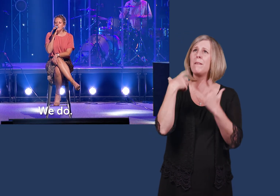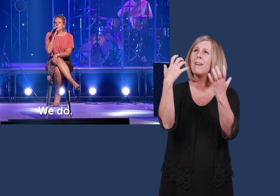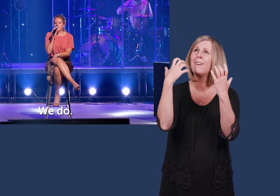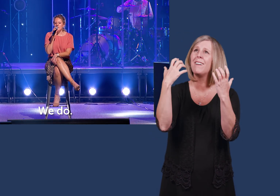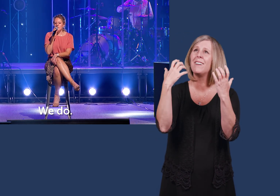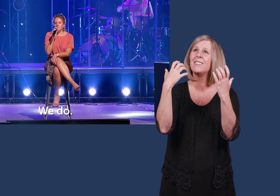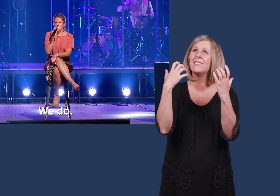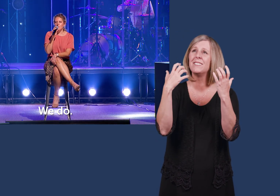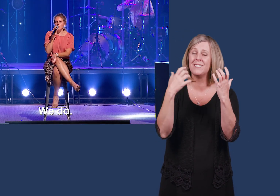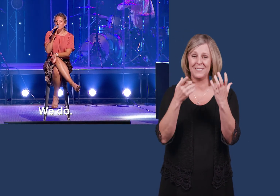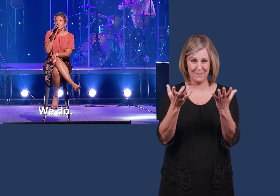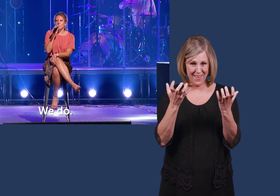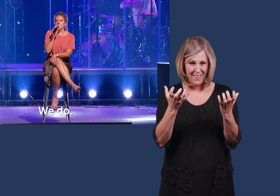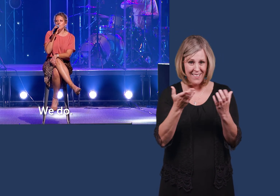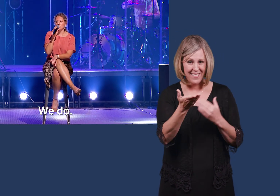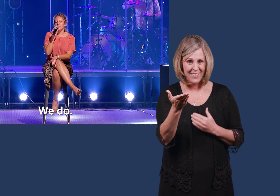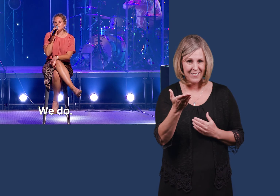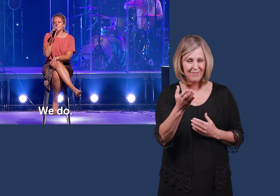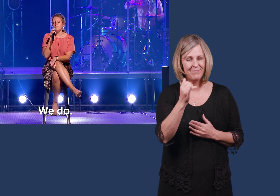We do.